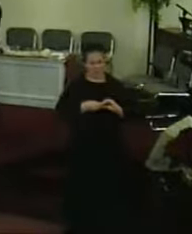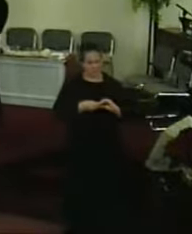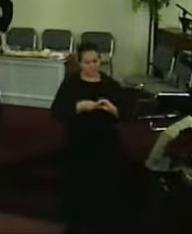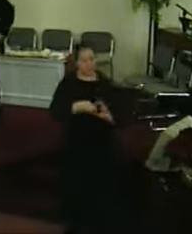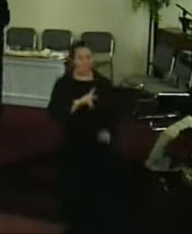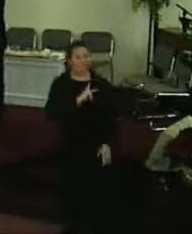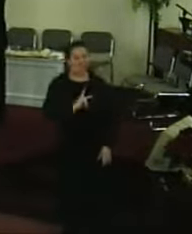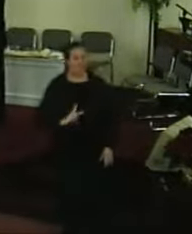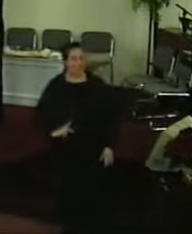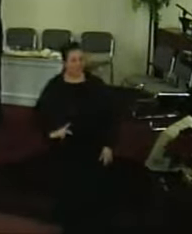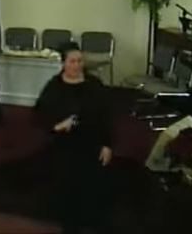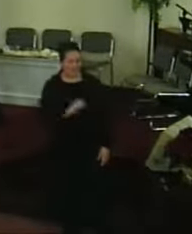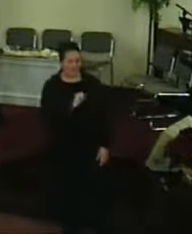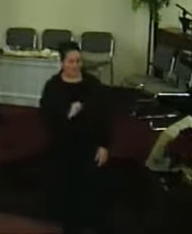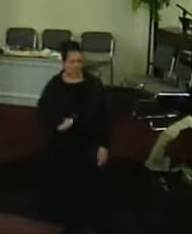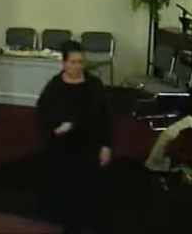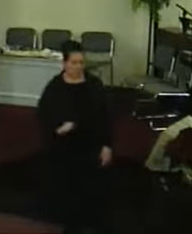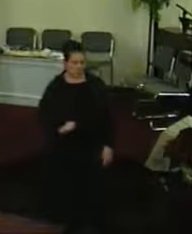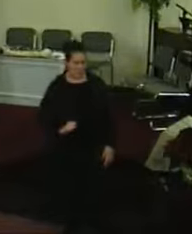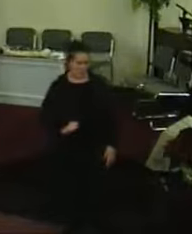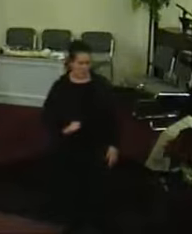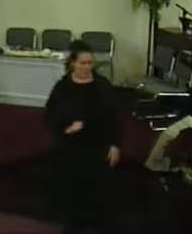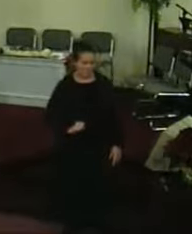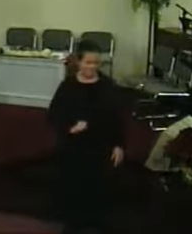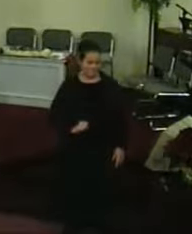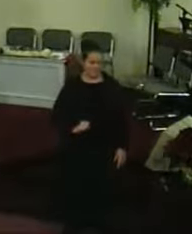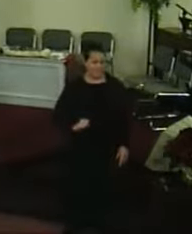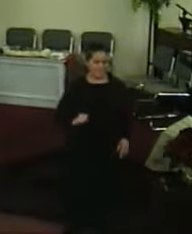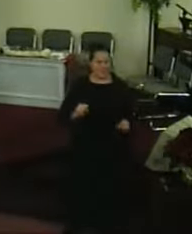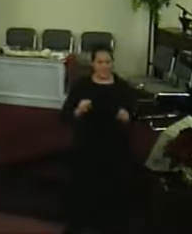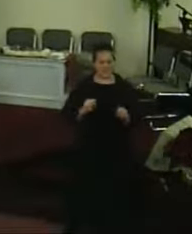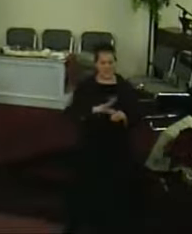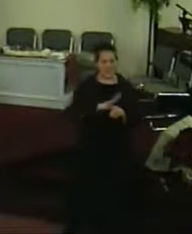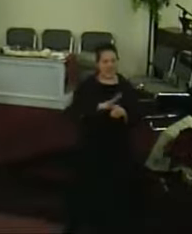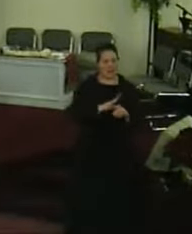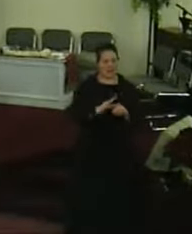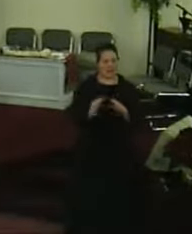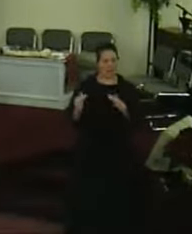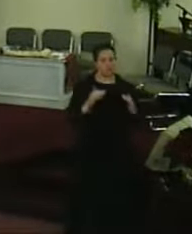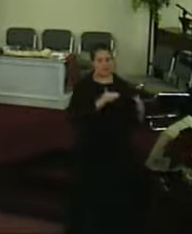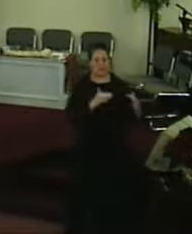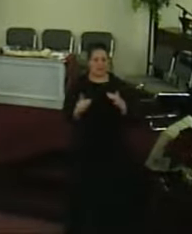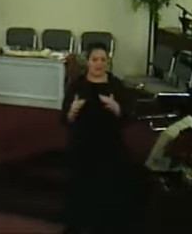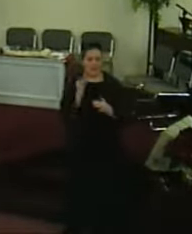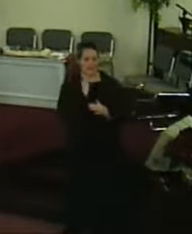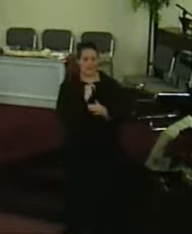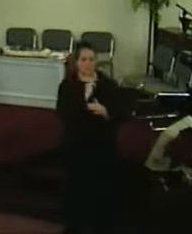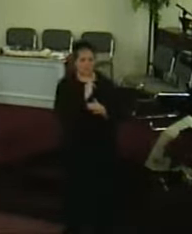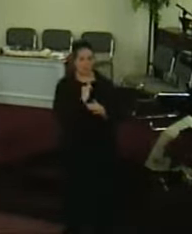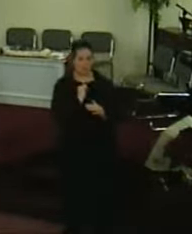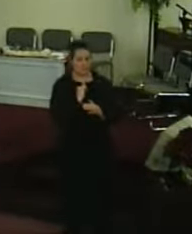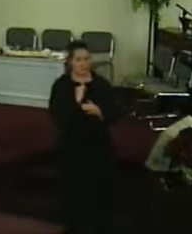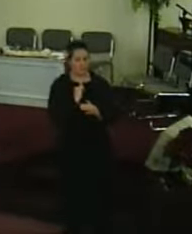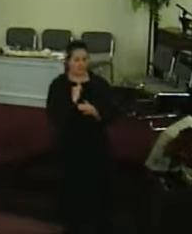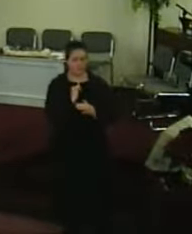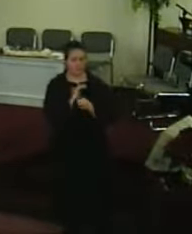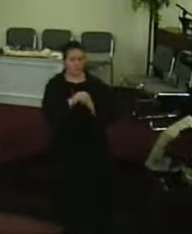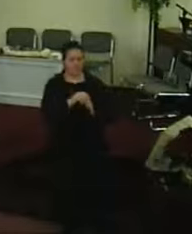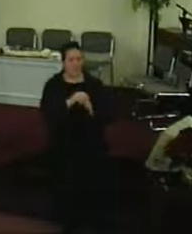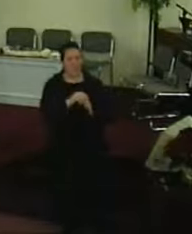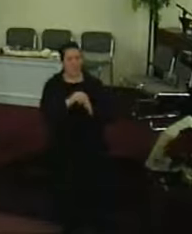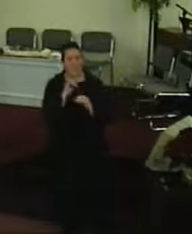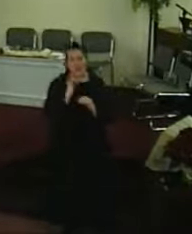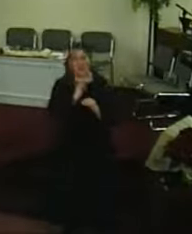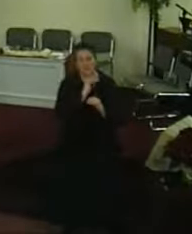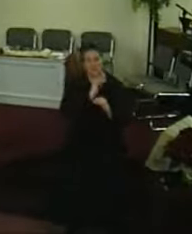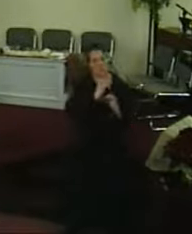Syria, sent out bands to attack Israel. And every time they tried to attack Israel, Israel was